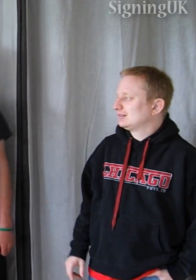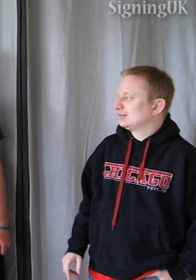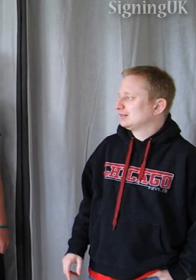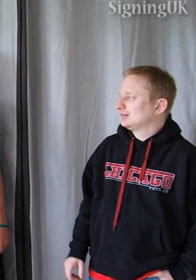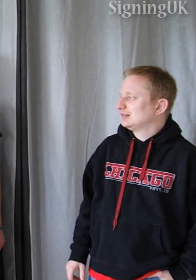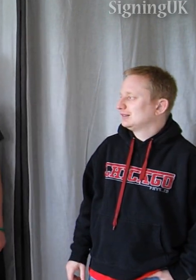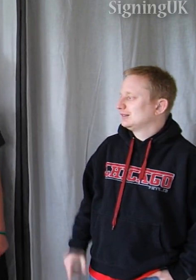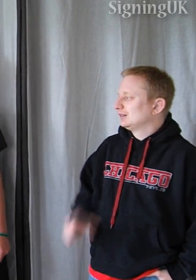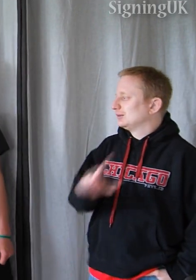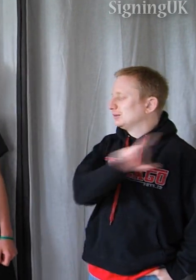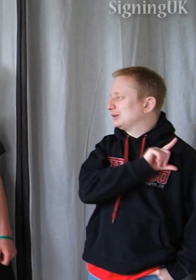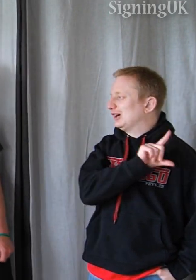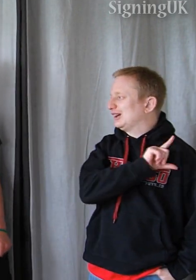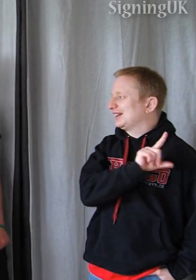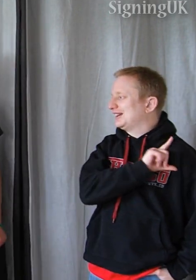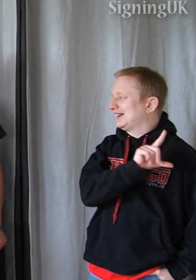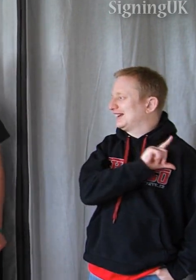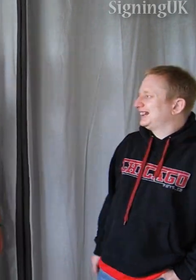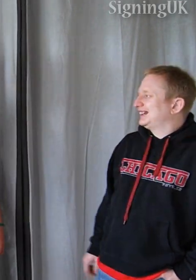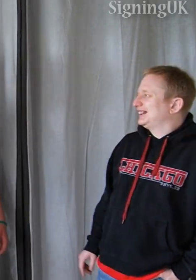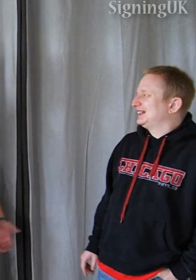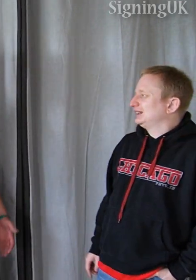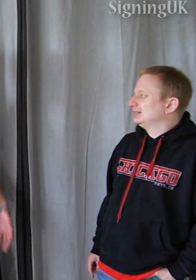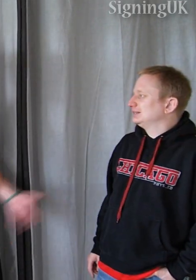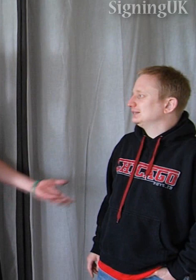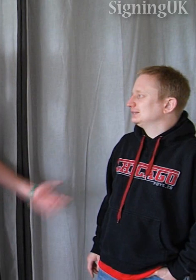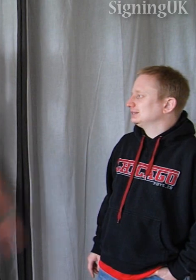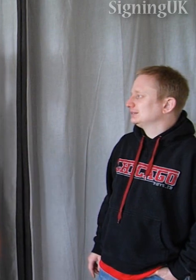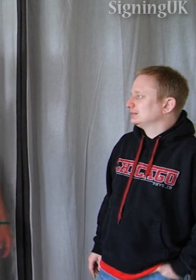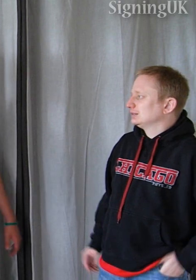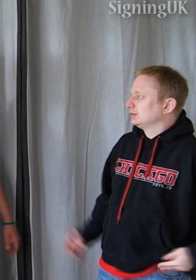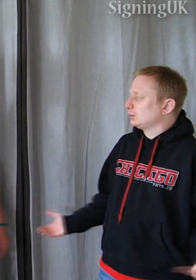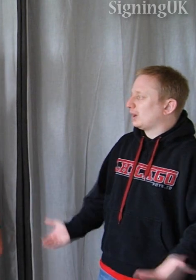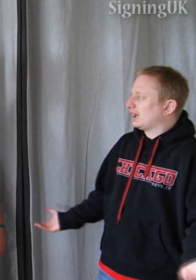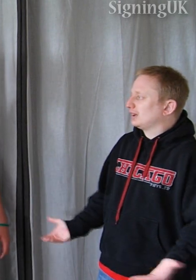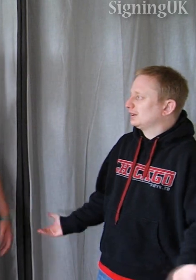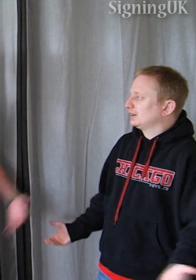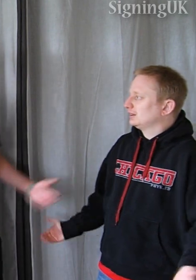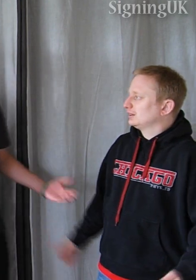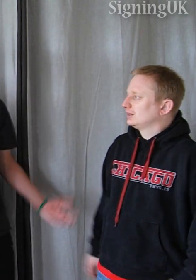Why? Why? How do you say where? Where?